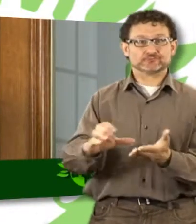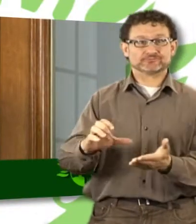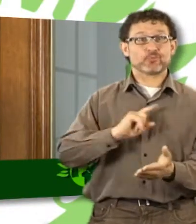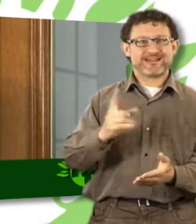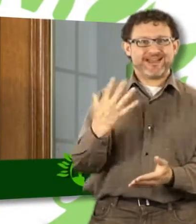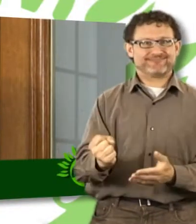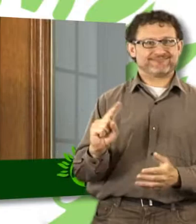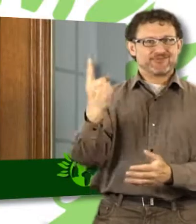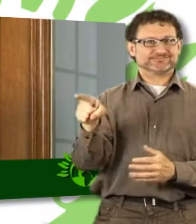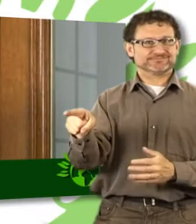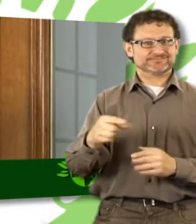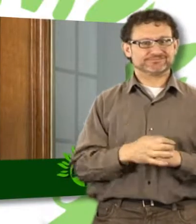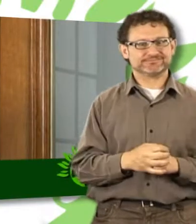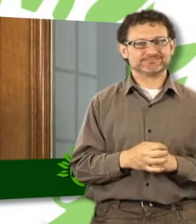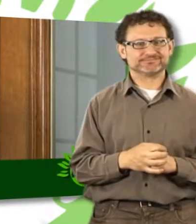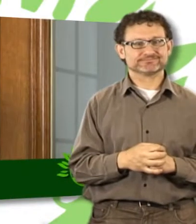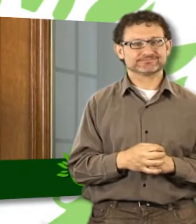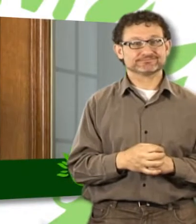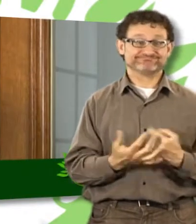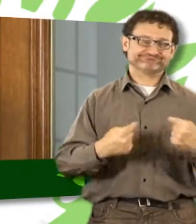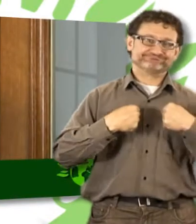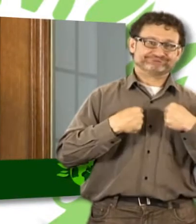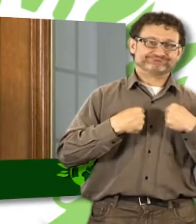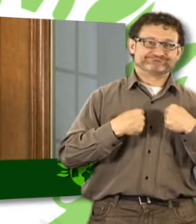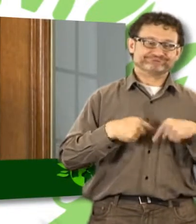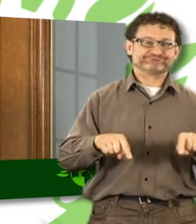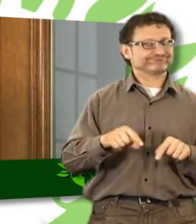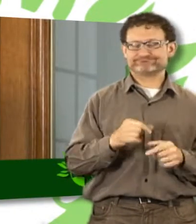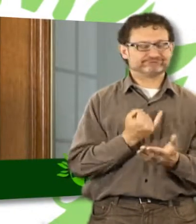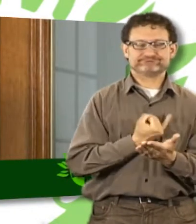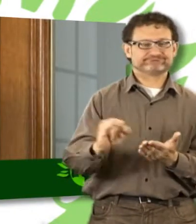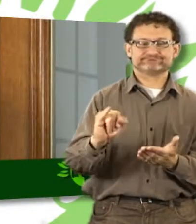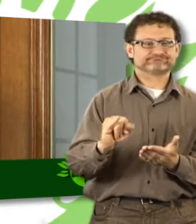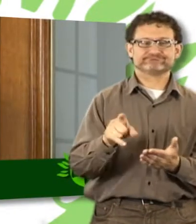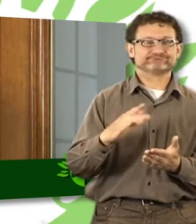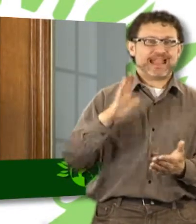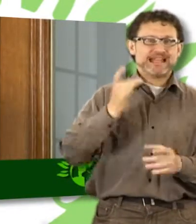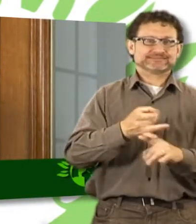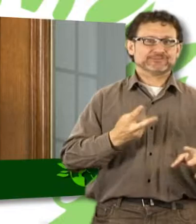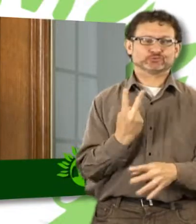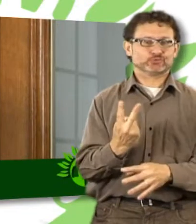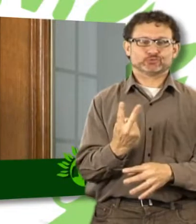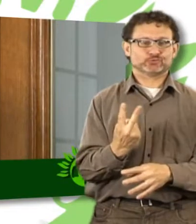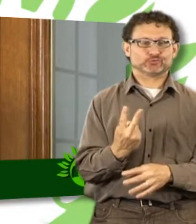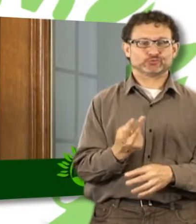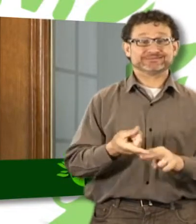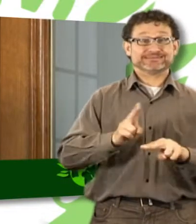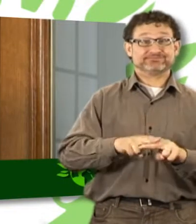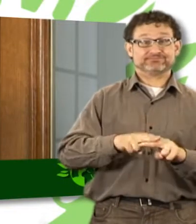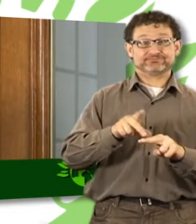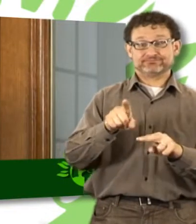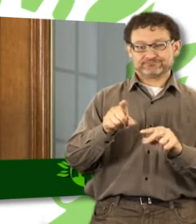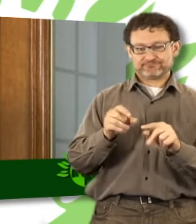important, you're going to prefer to locate in Manchester because you'll know they would get the link